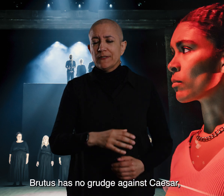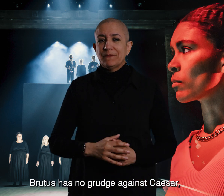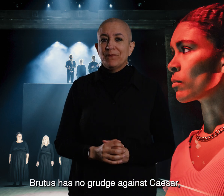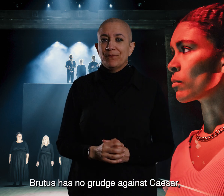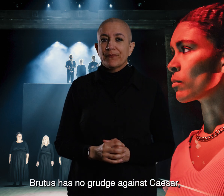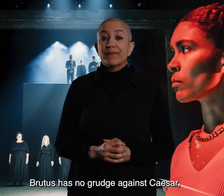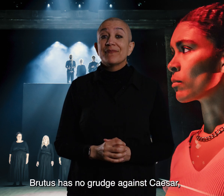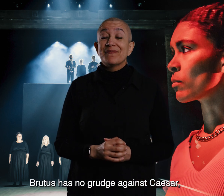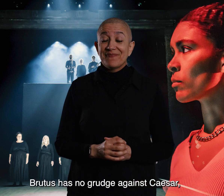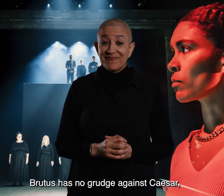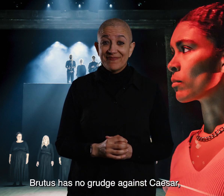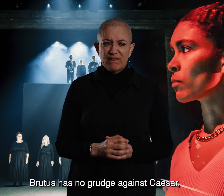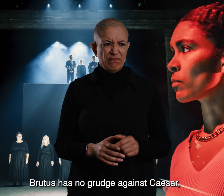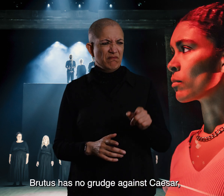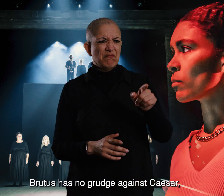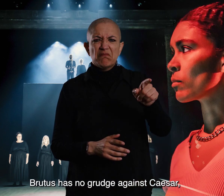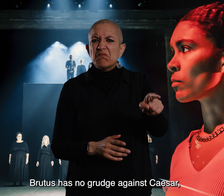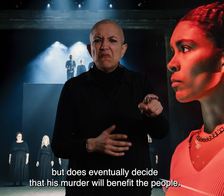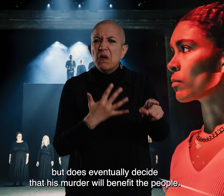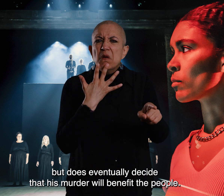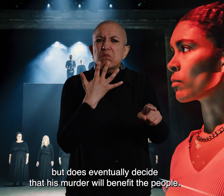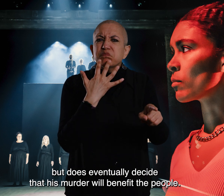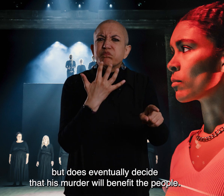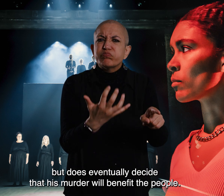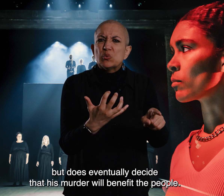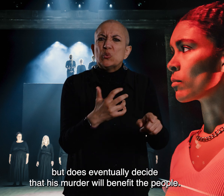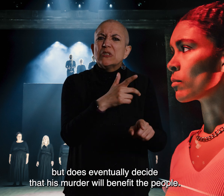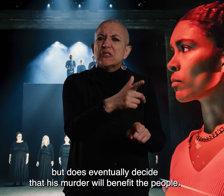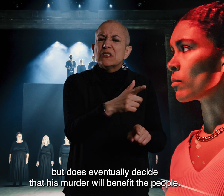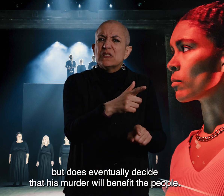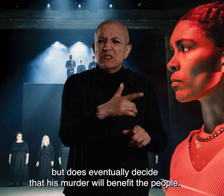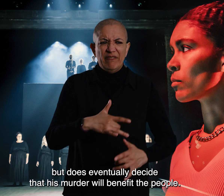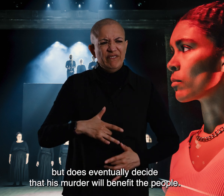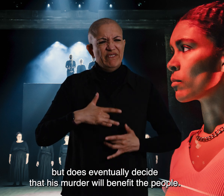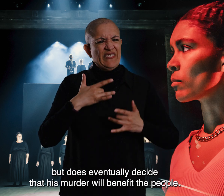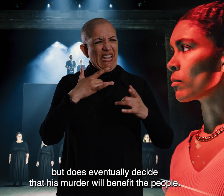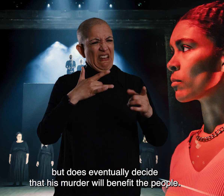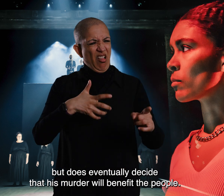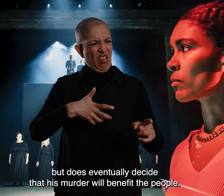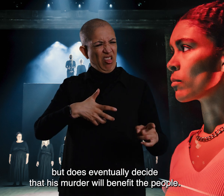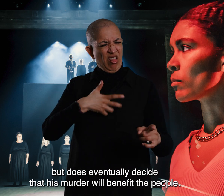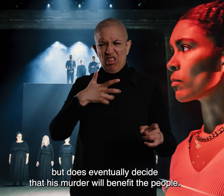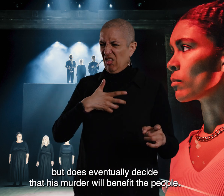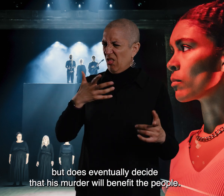Brutus has no grudge against Caesar, but does eventually decide that his murder will benefit the people.